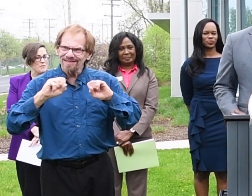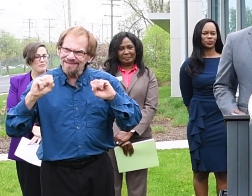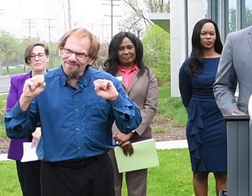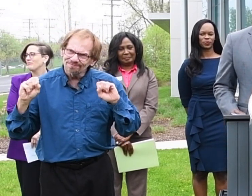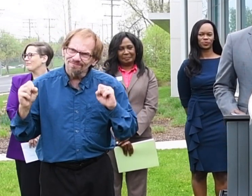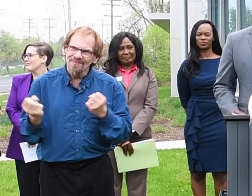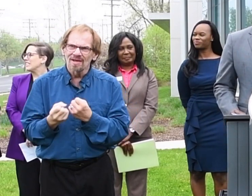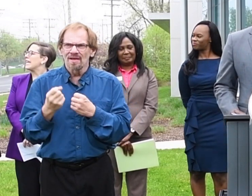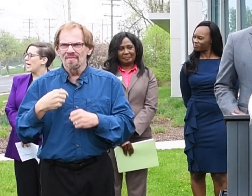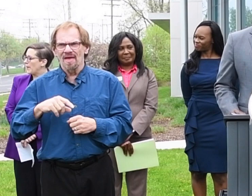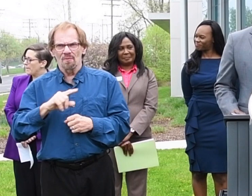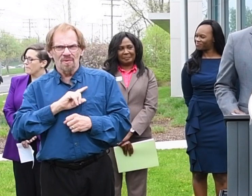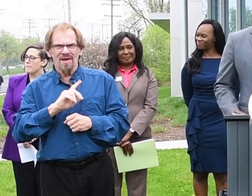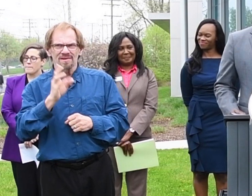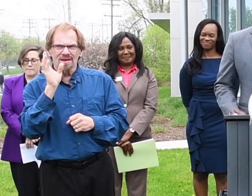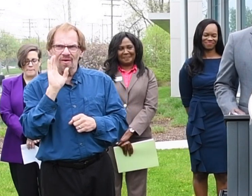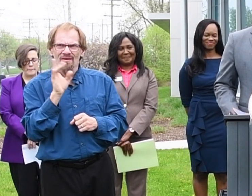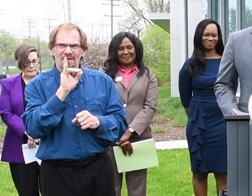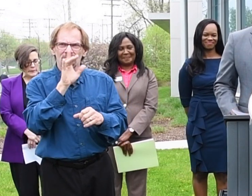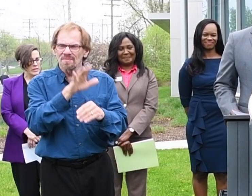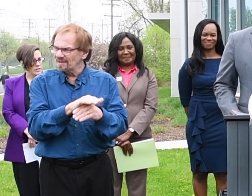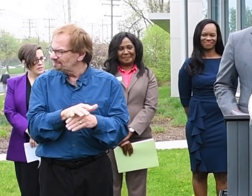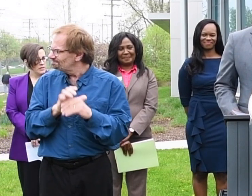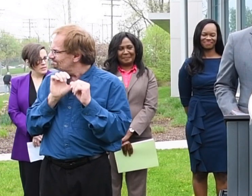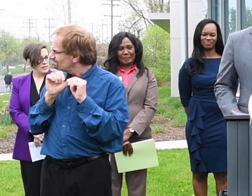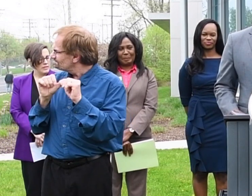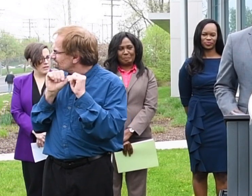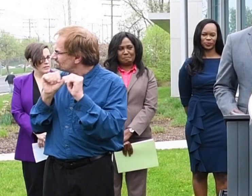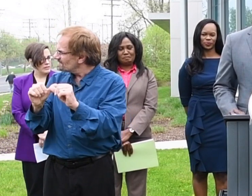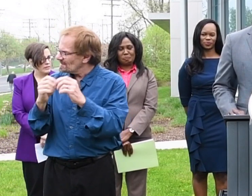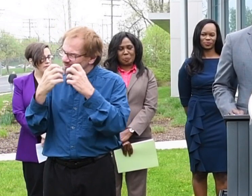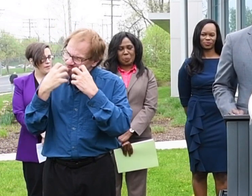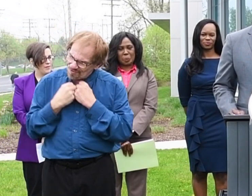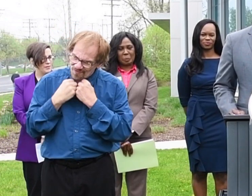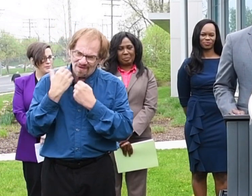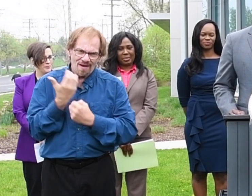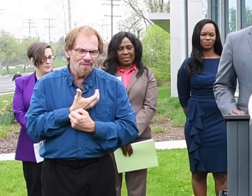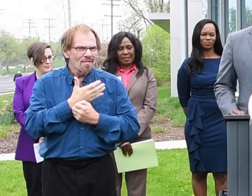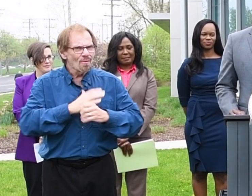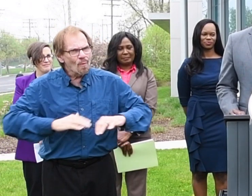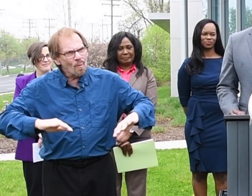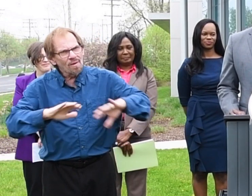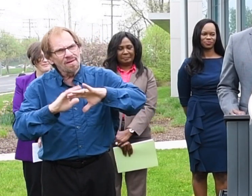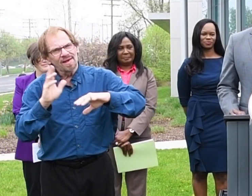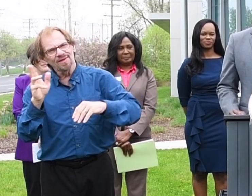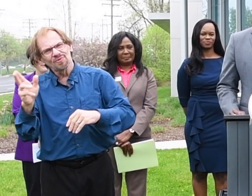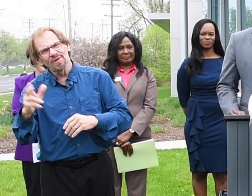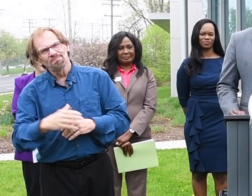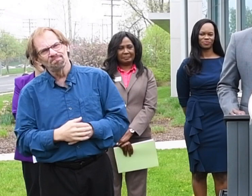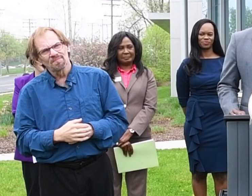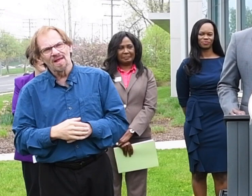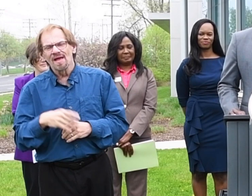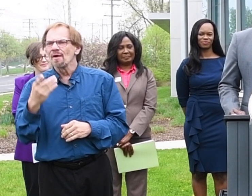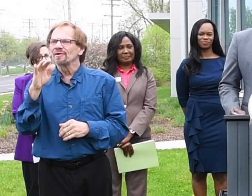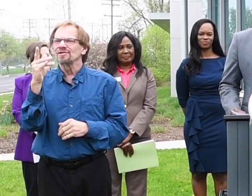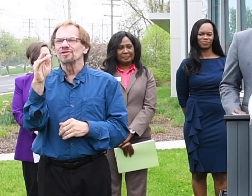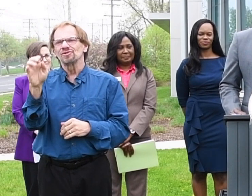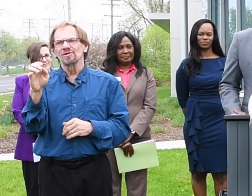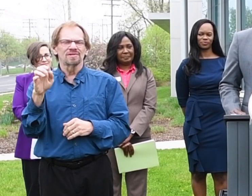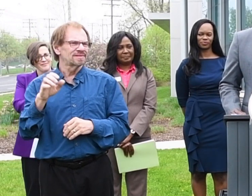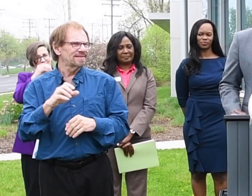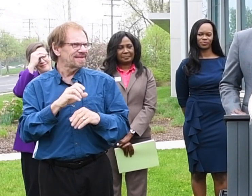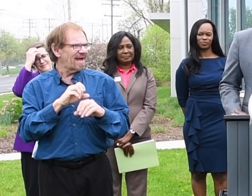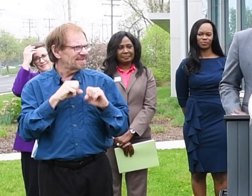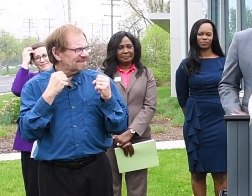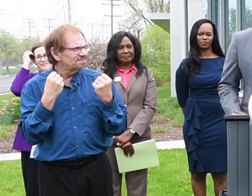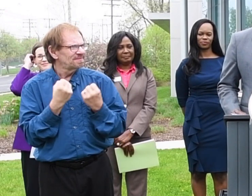unwavering dedication to preserving our local heritage. The Elkridge Heritage Society has been the